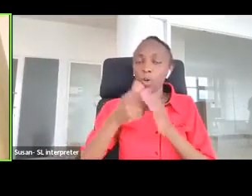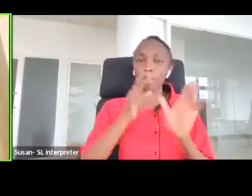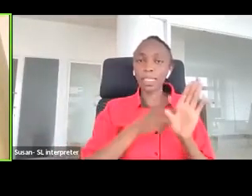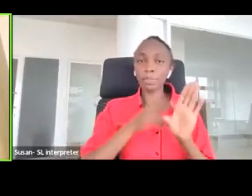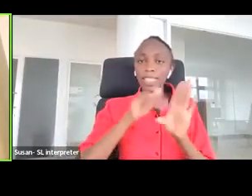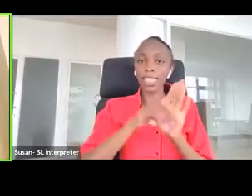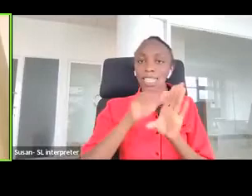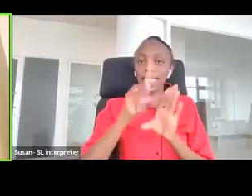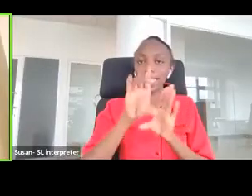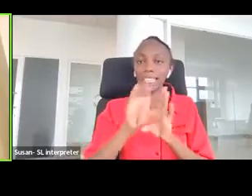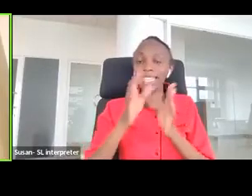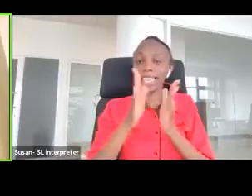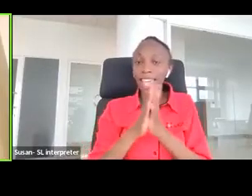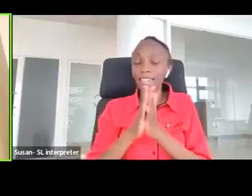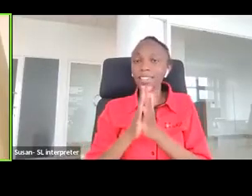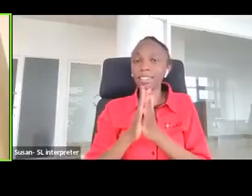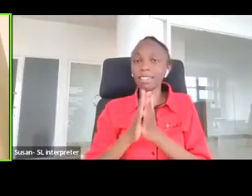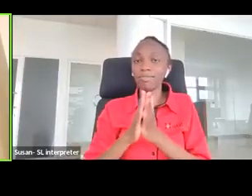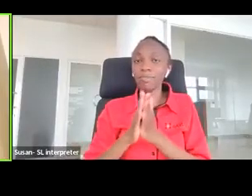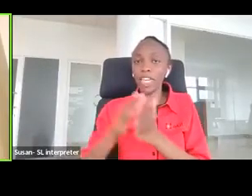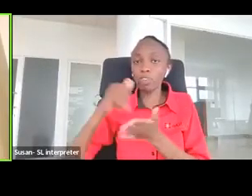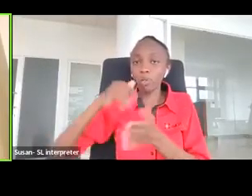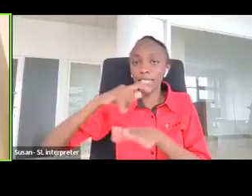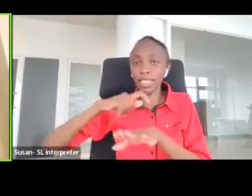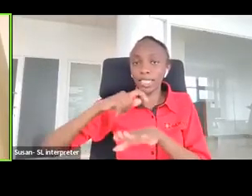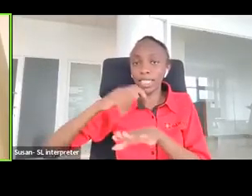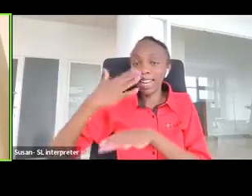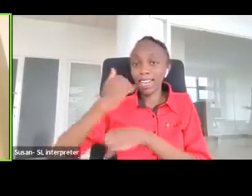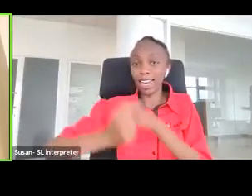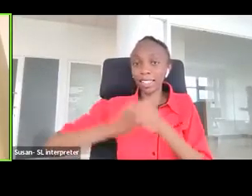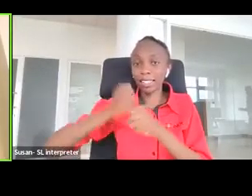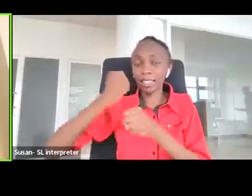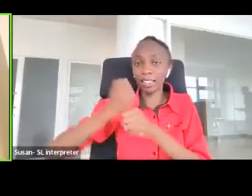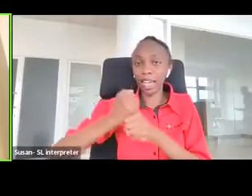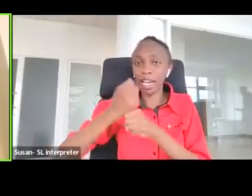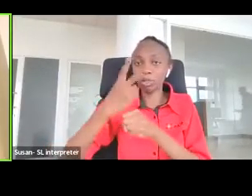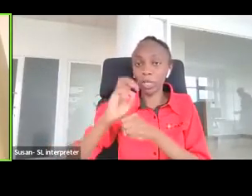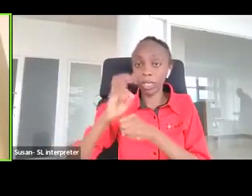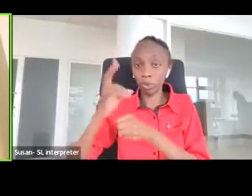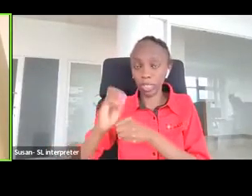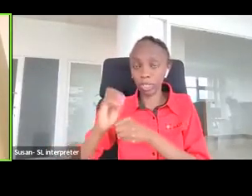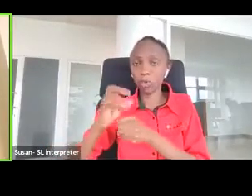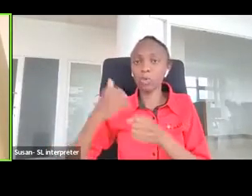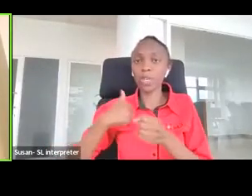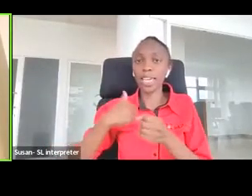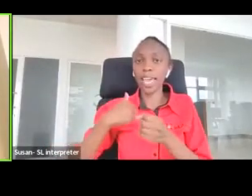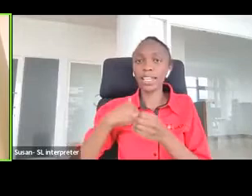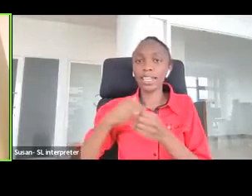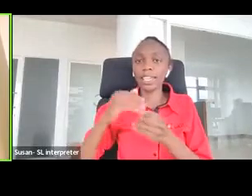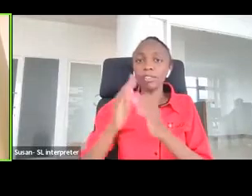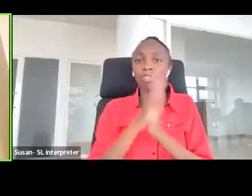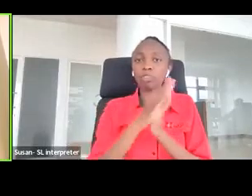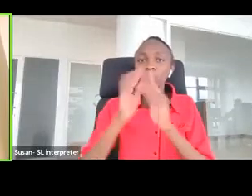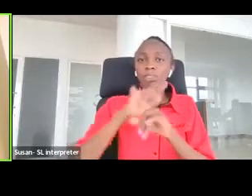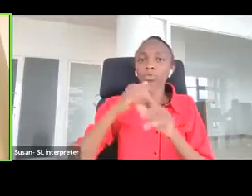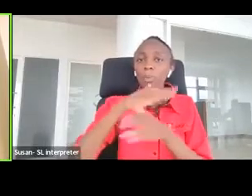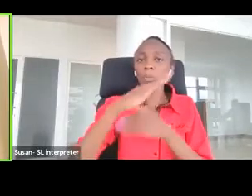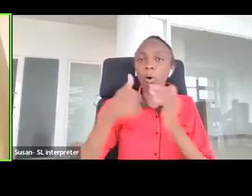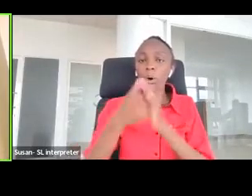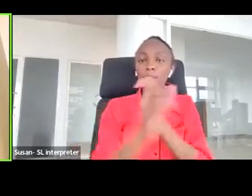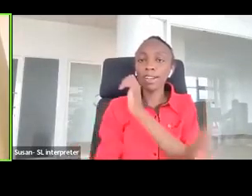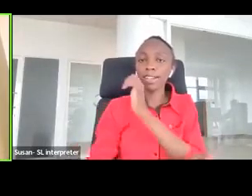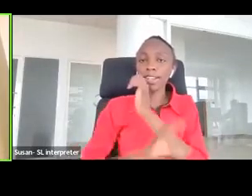during COVID-19 in 2020, we had entries from every county in Kenya, which was